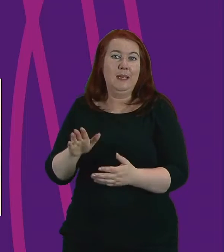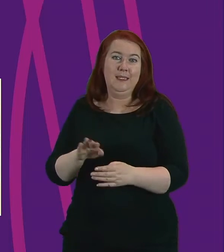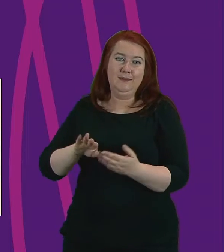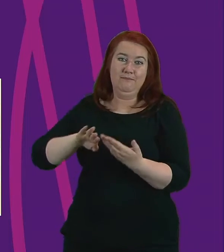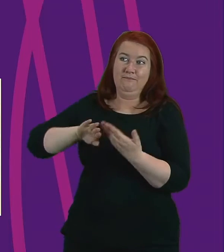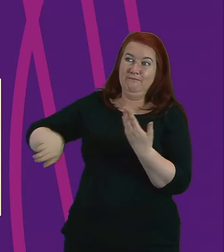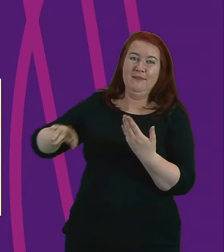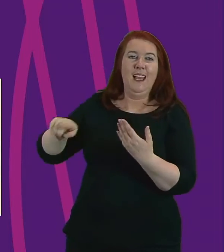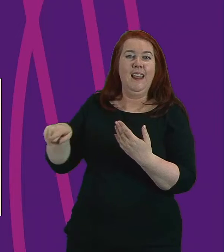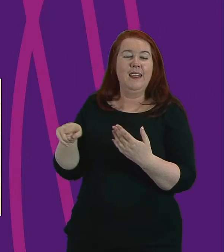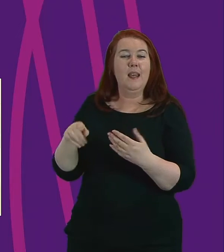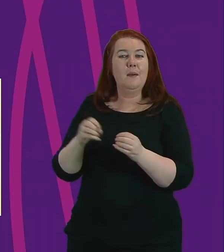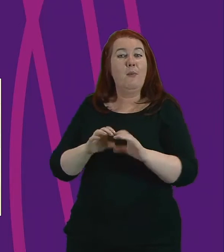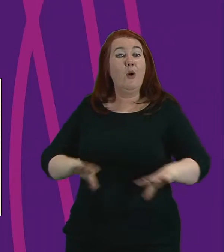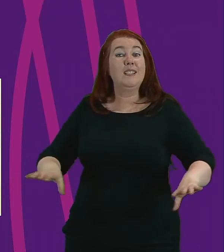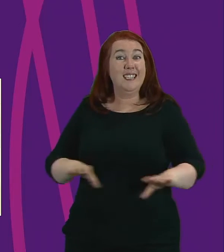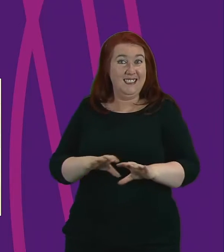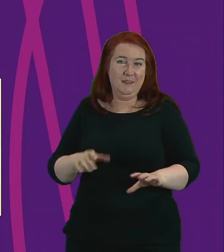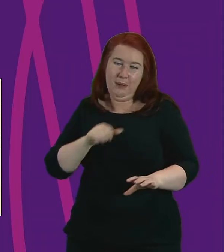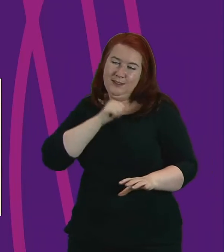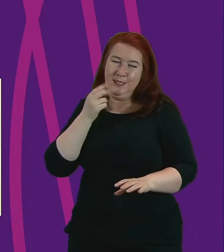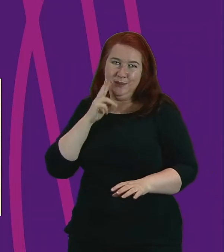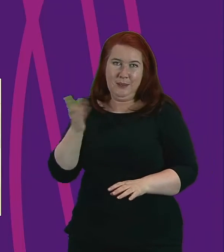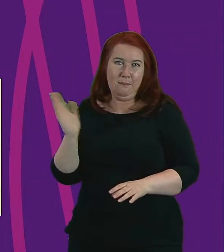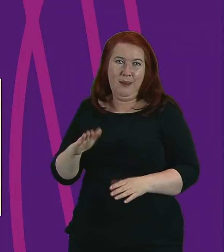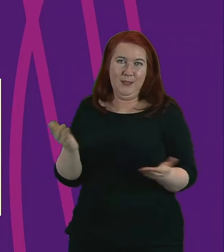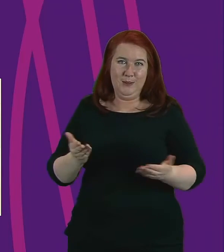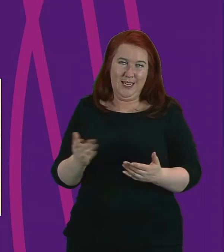in the borders, it's good to see her back today.